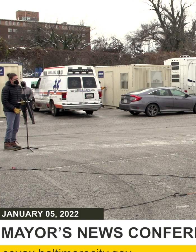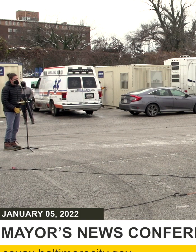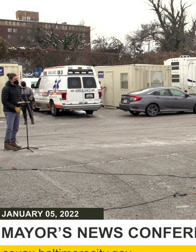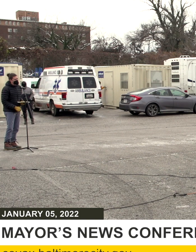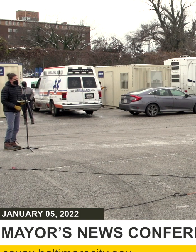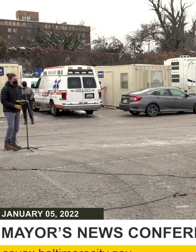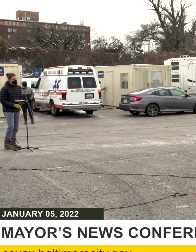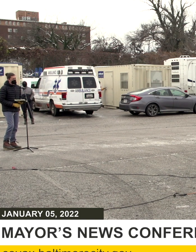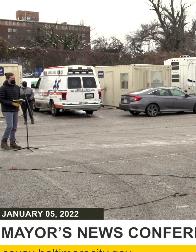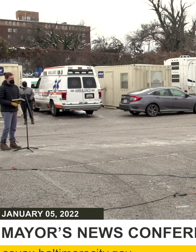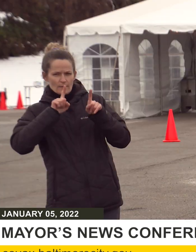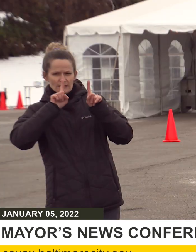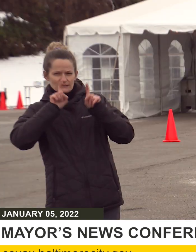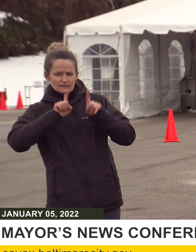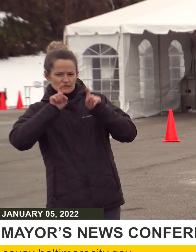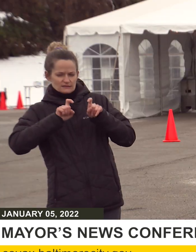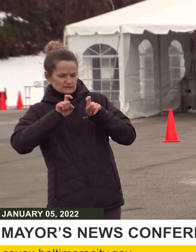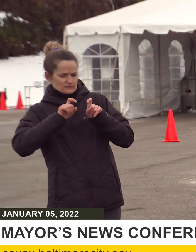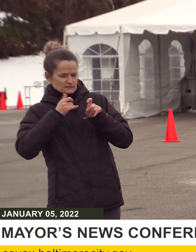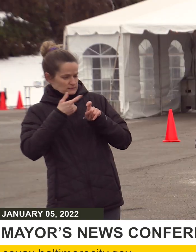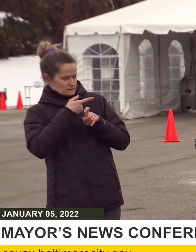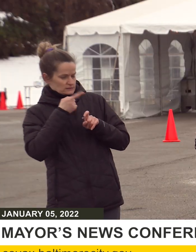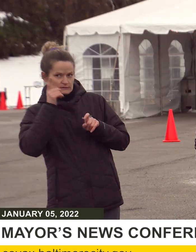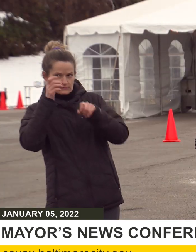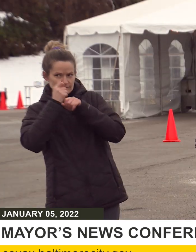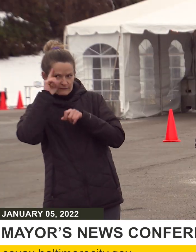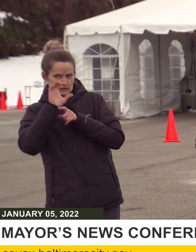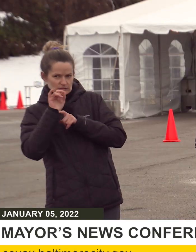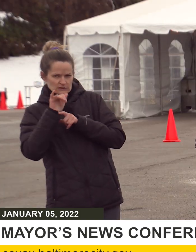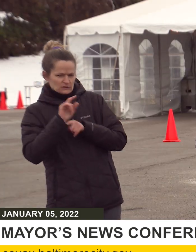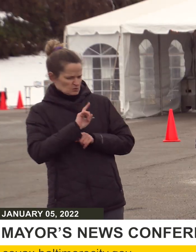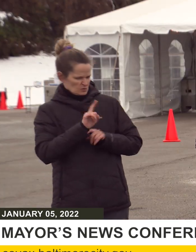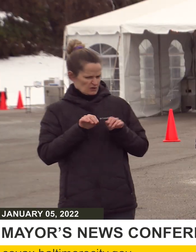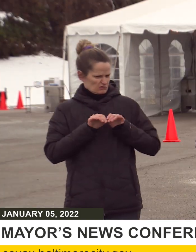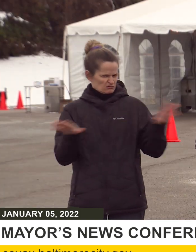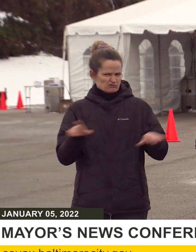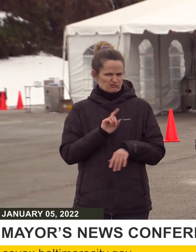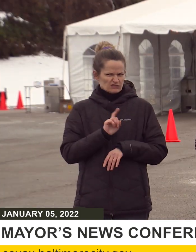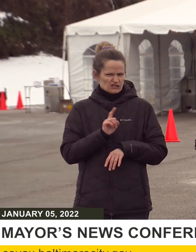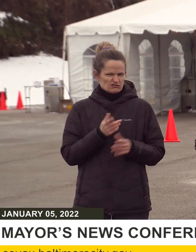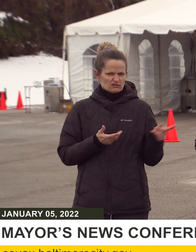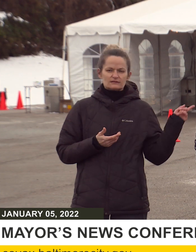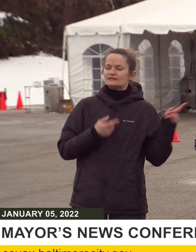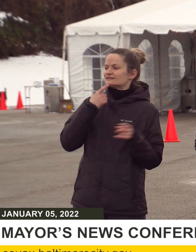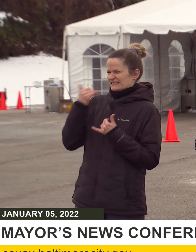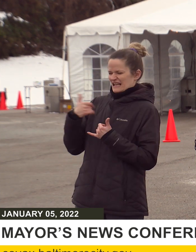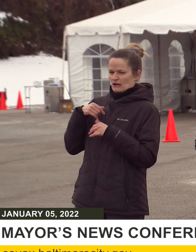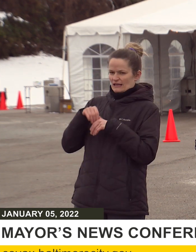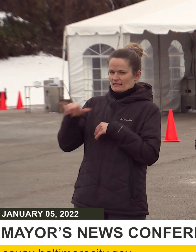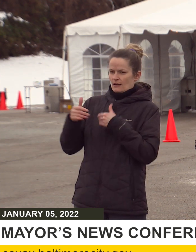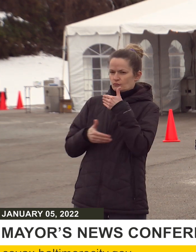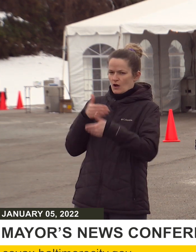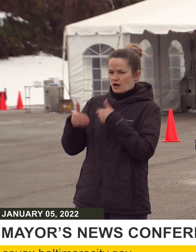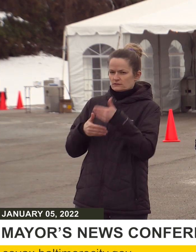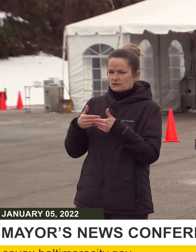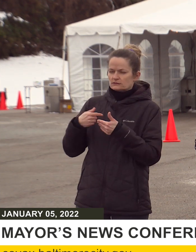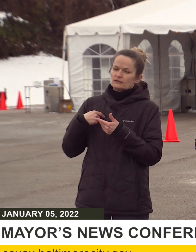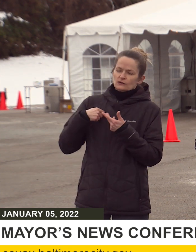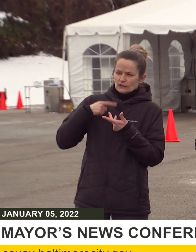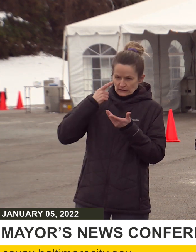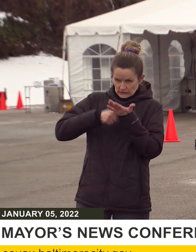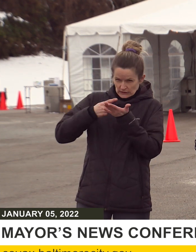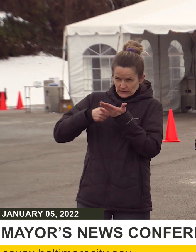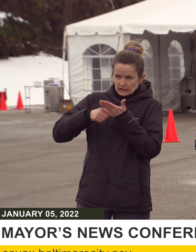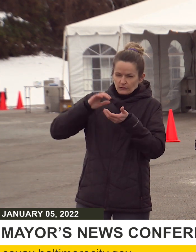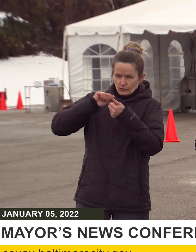yet? Yeah, so Dr. D will talk about the process, but we know, like, we've had community partners, we had our libraries giving them out, Safe